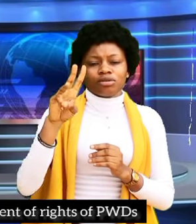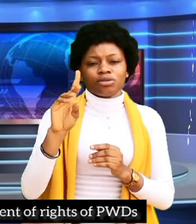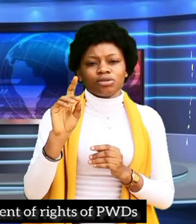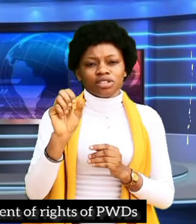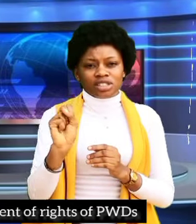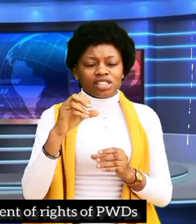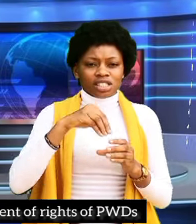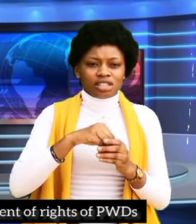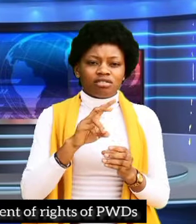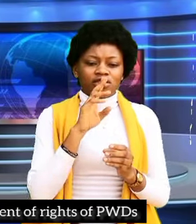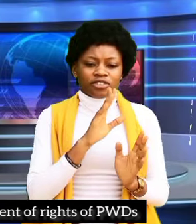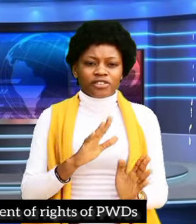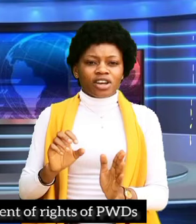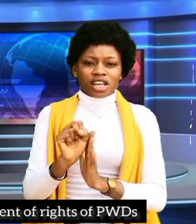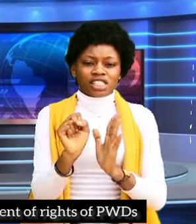Rivers States.